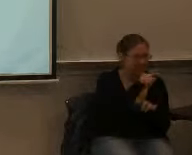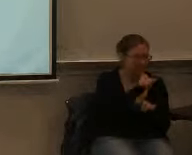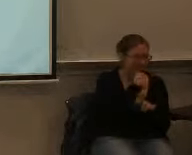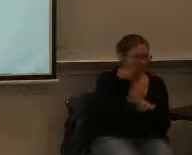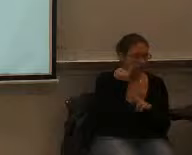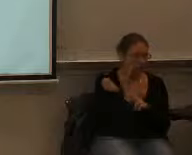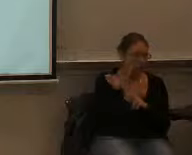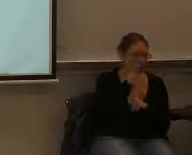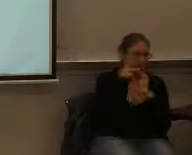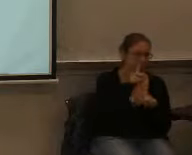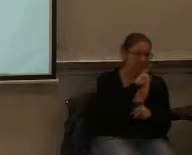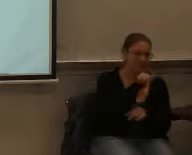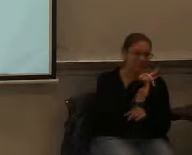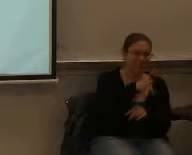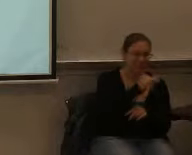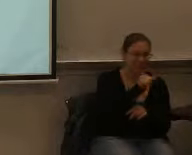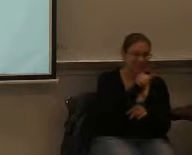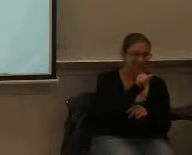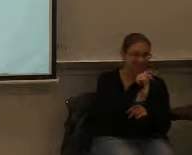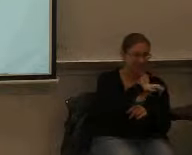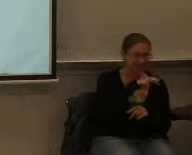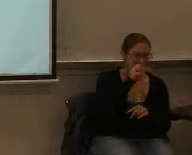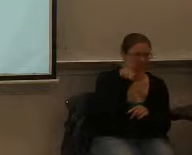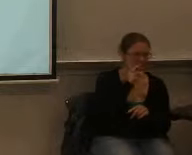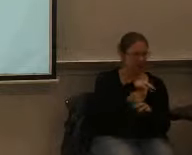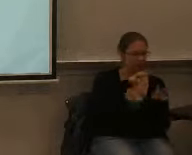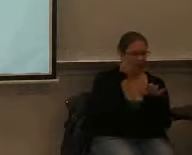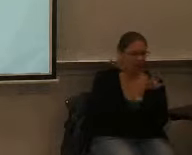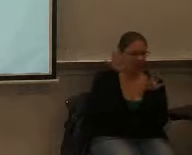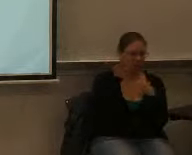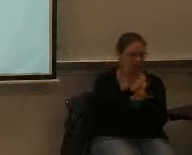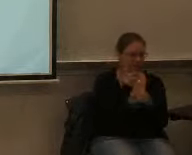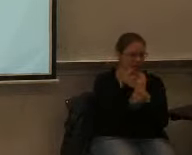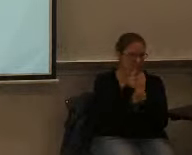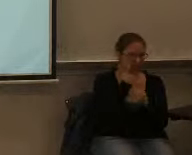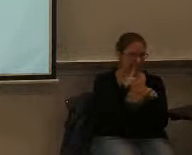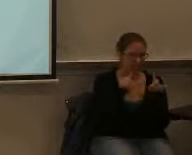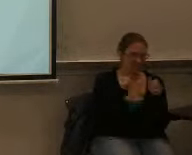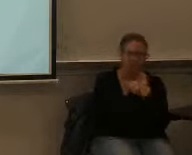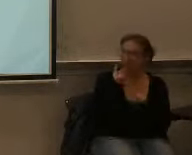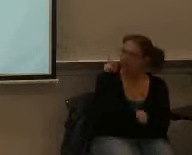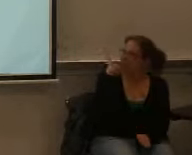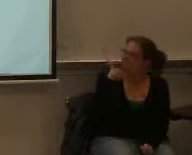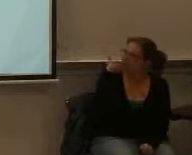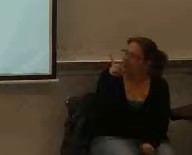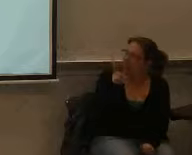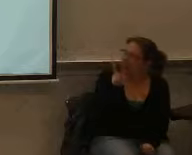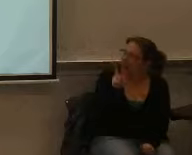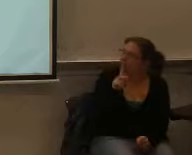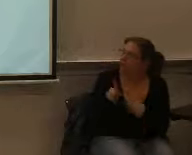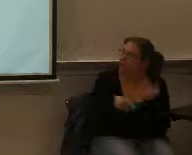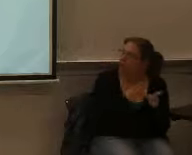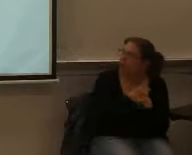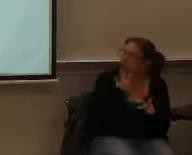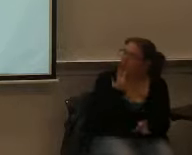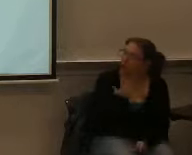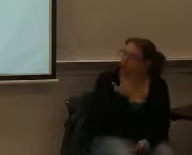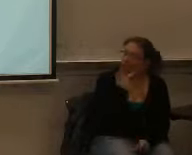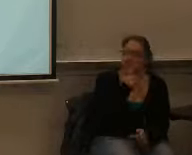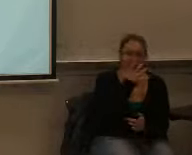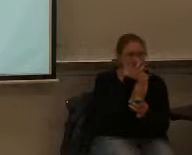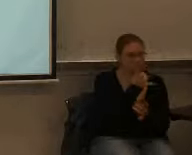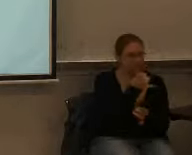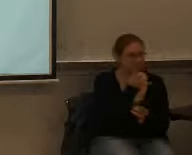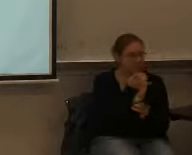back and look at those Daphnia data, you'll see the points are scattered around enough it's hard to see the difference between us. This type 3 one's interesting.